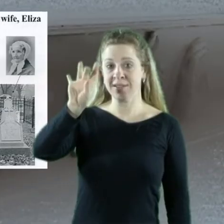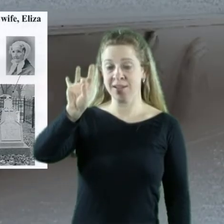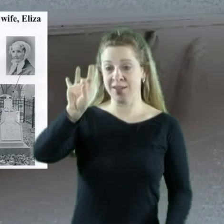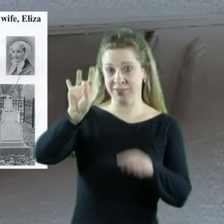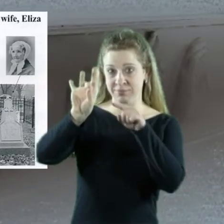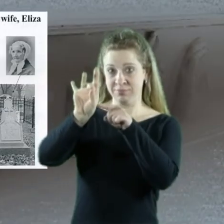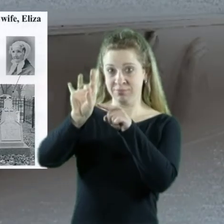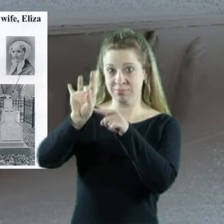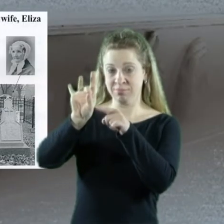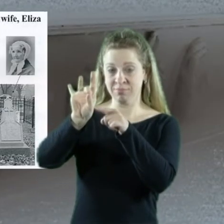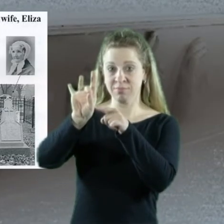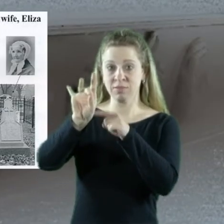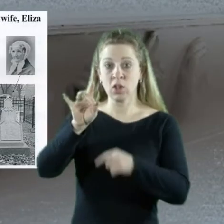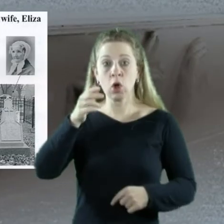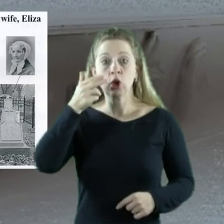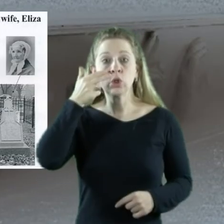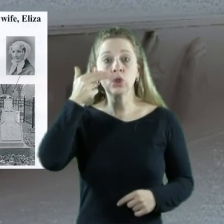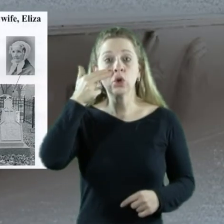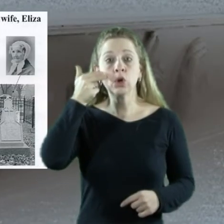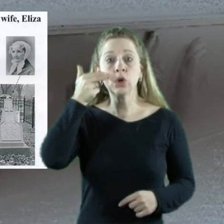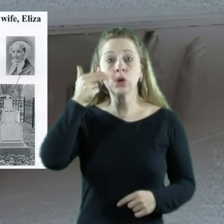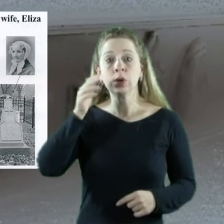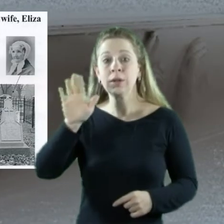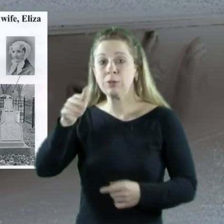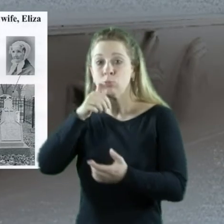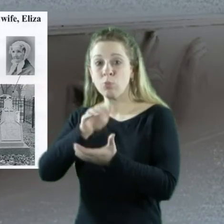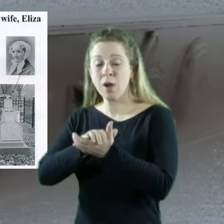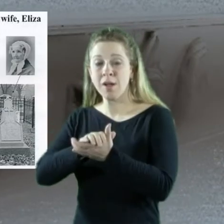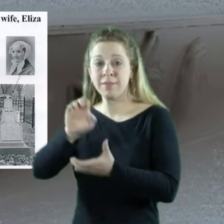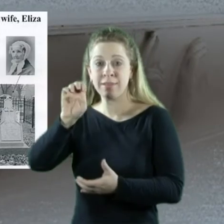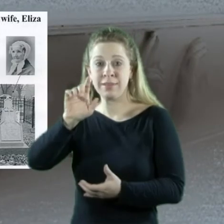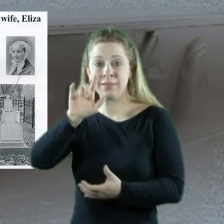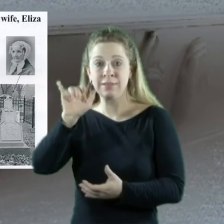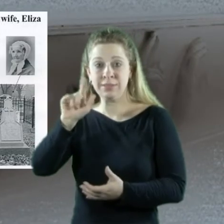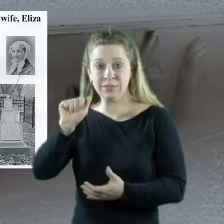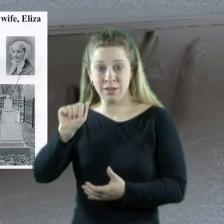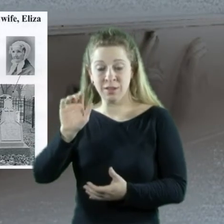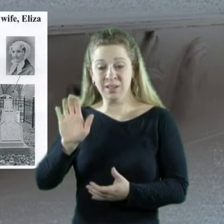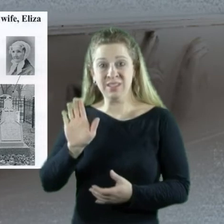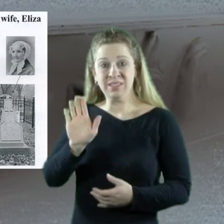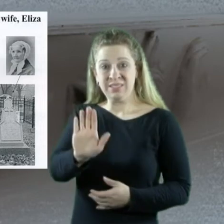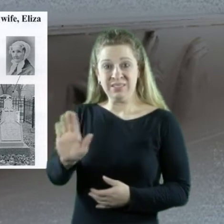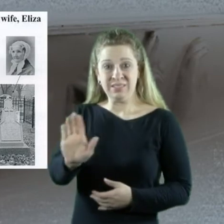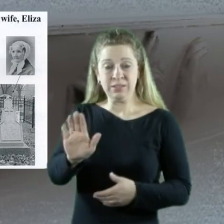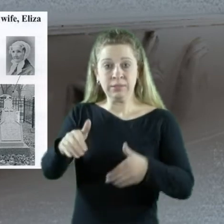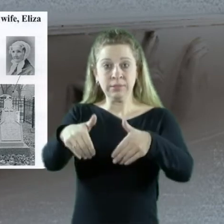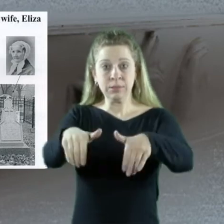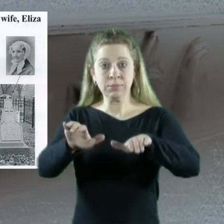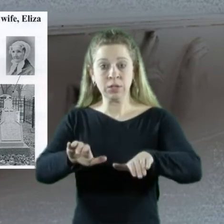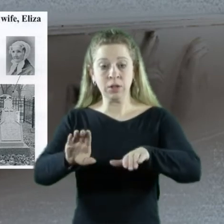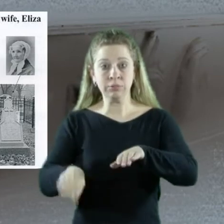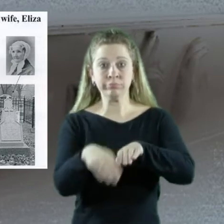On April 17, 1998, the new Clerc and Eliza headstones were shown.